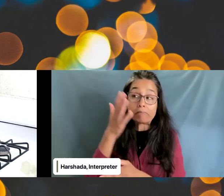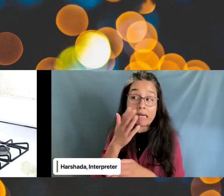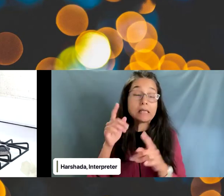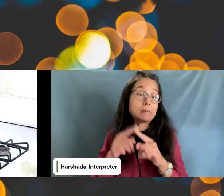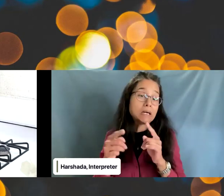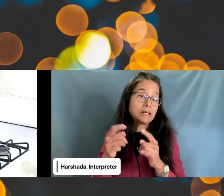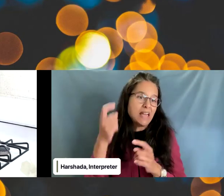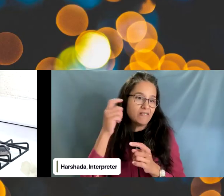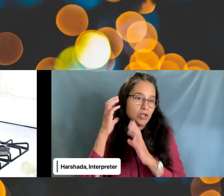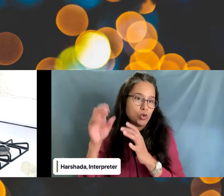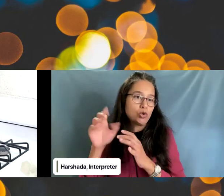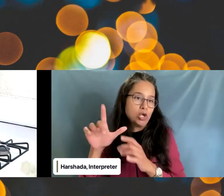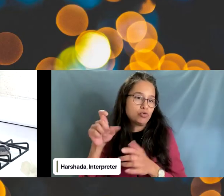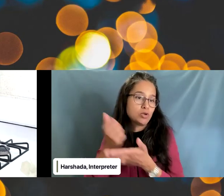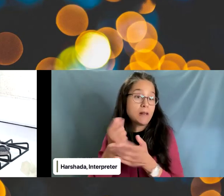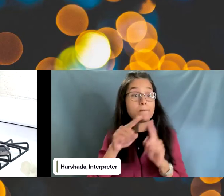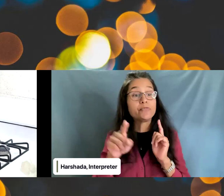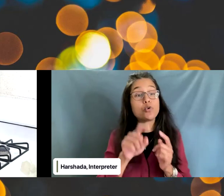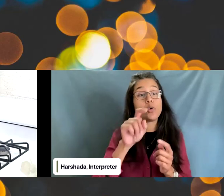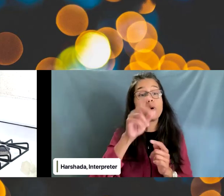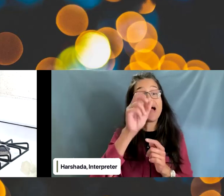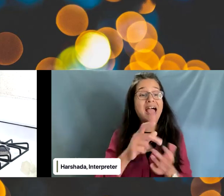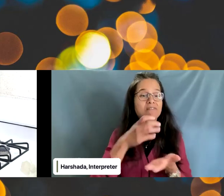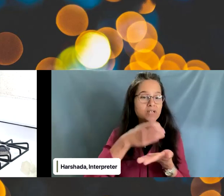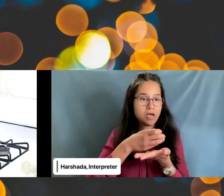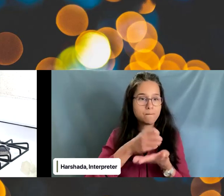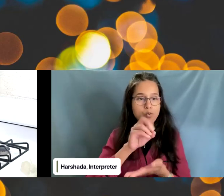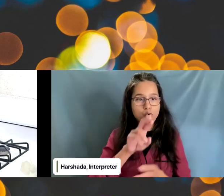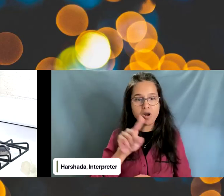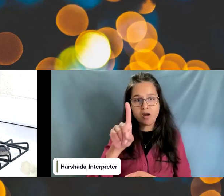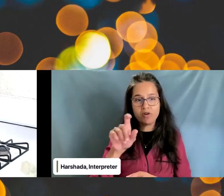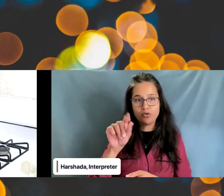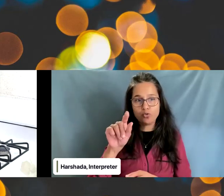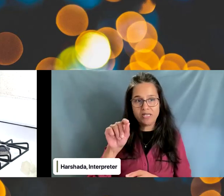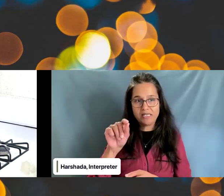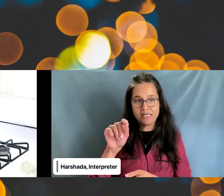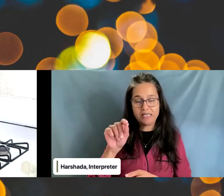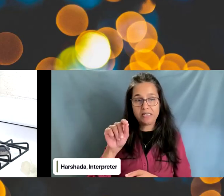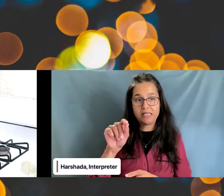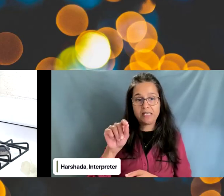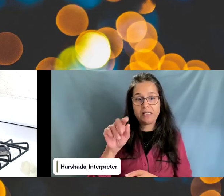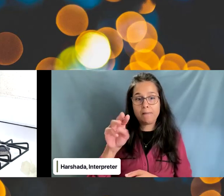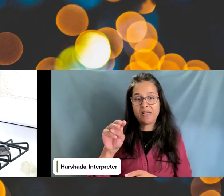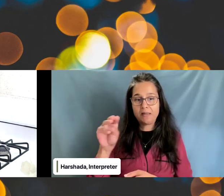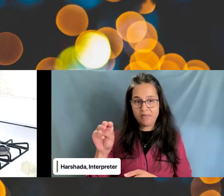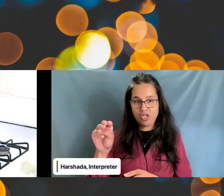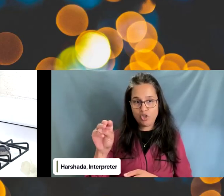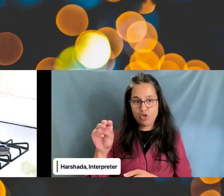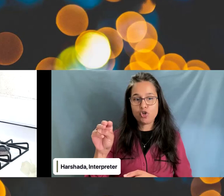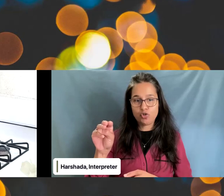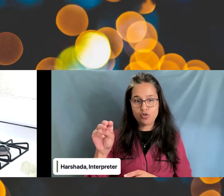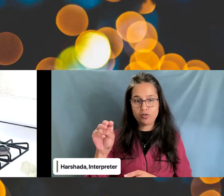So 120 milliliters or half a cup of heavy cream. Add that to your custard.